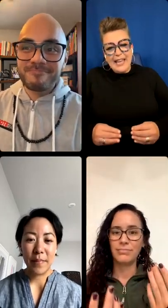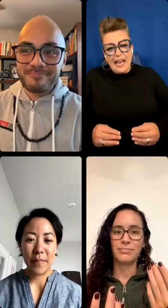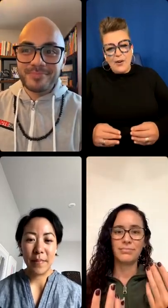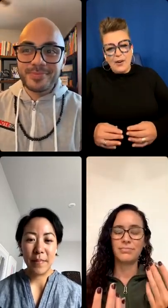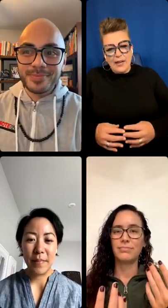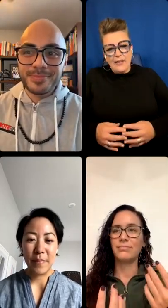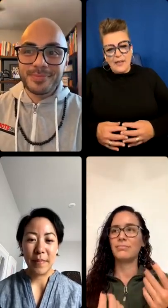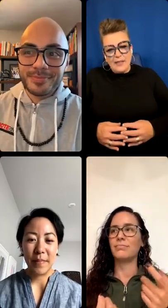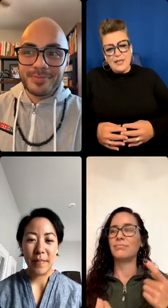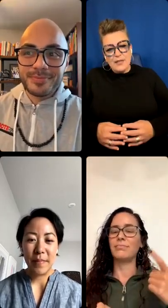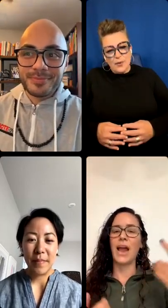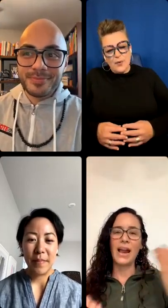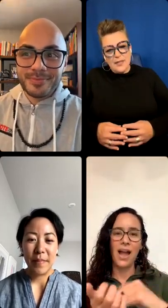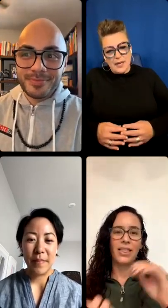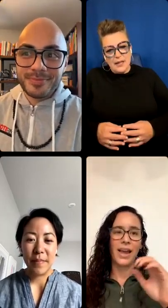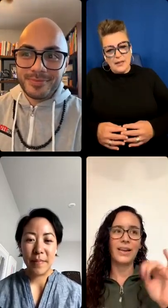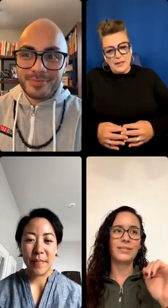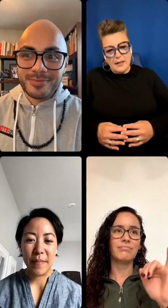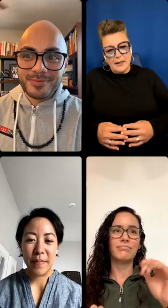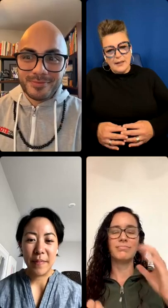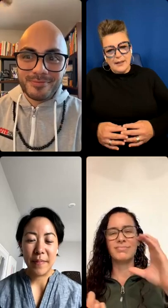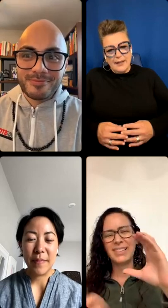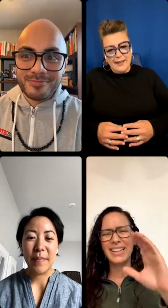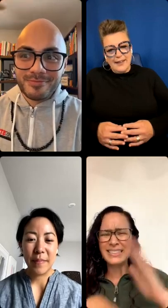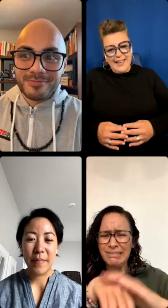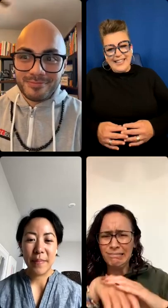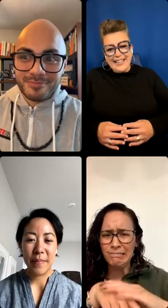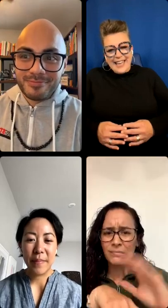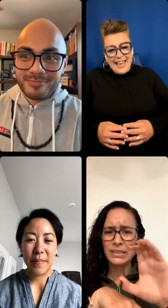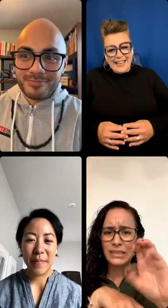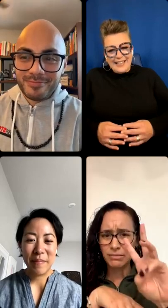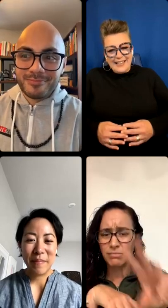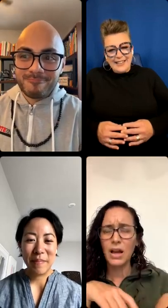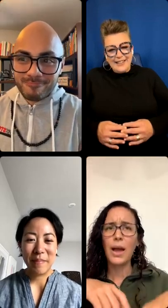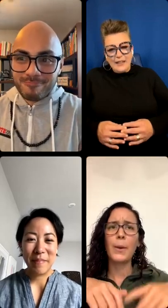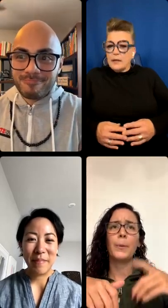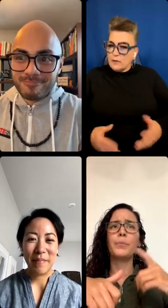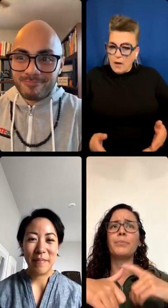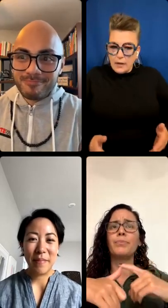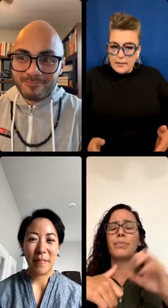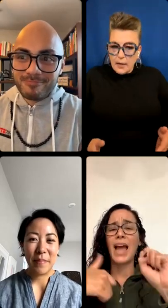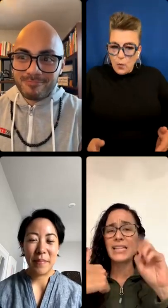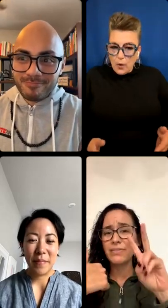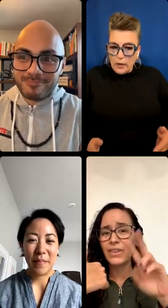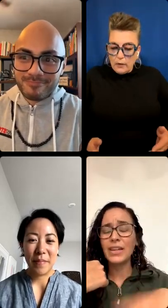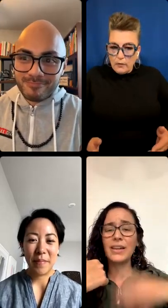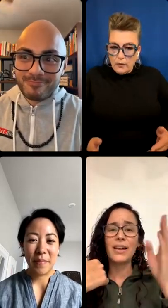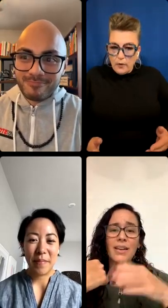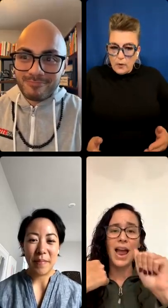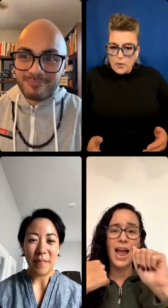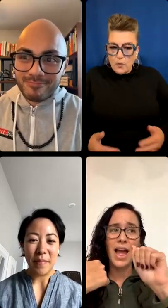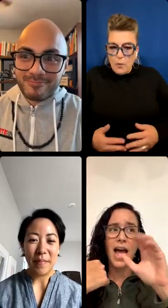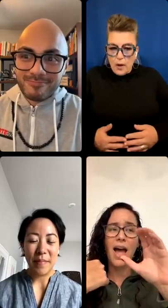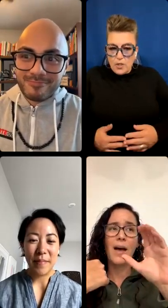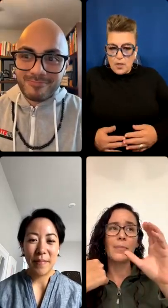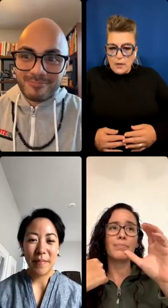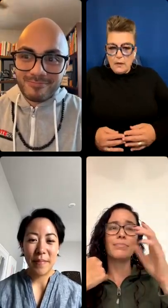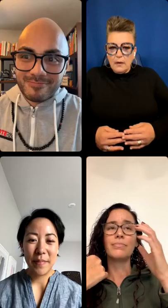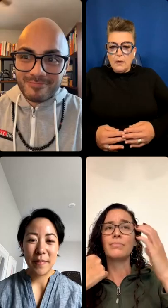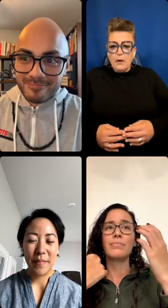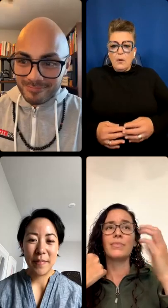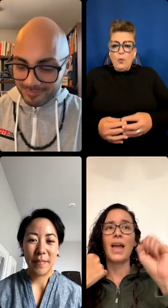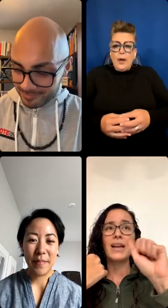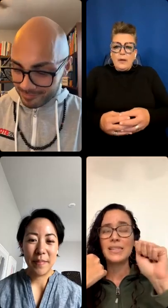in the area that these folks need. And again, content warning for folks who are